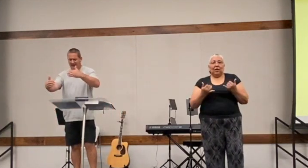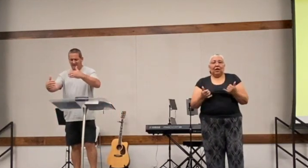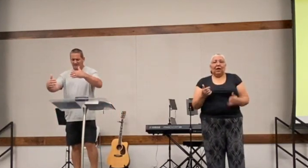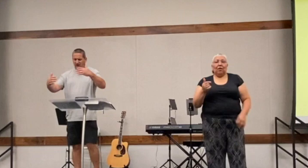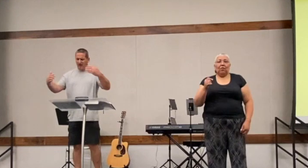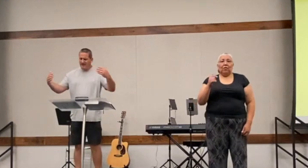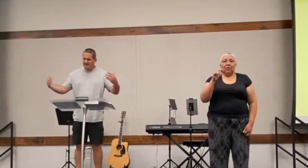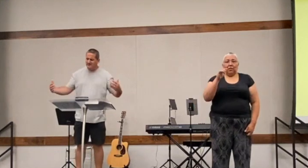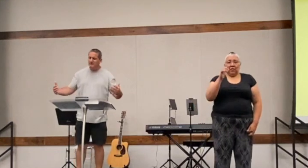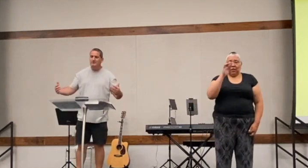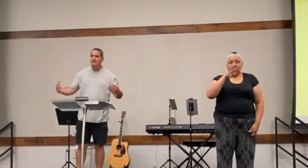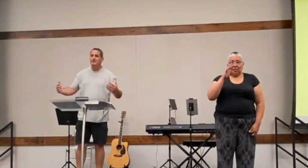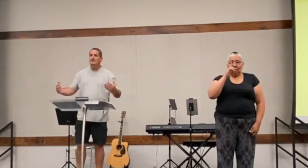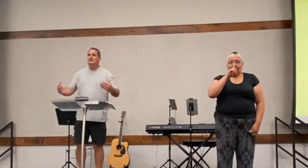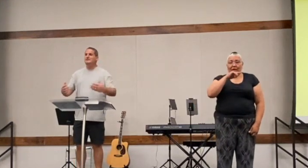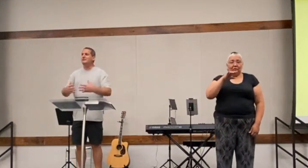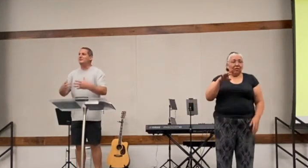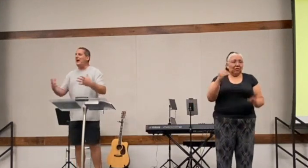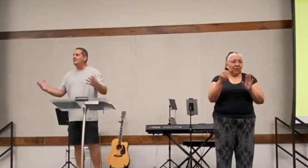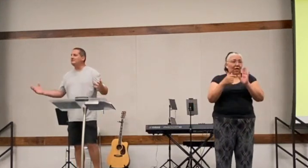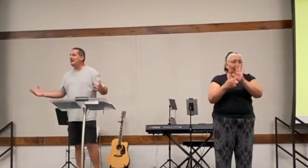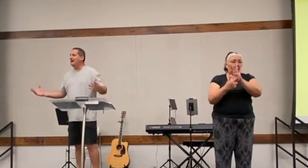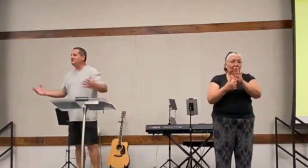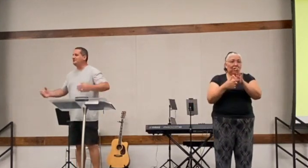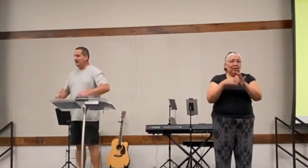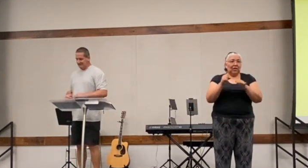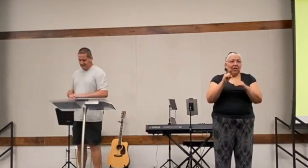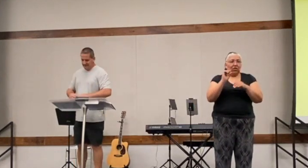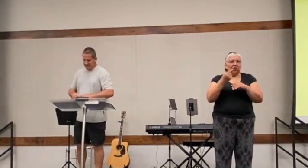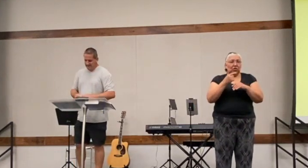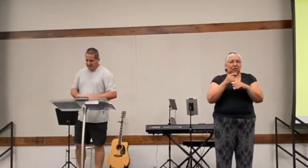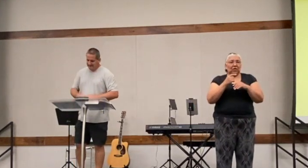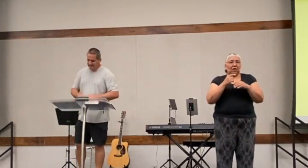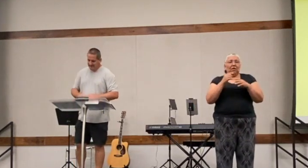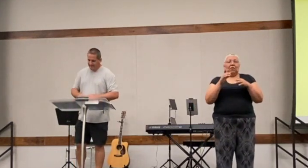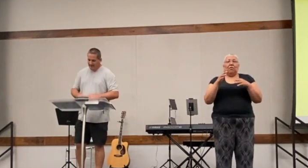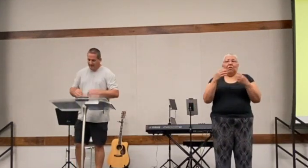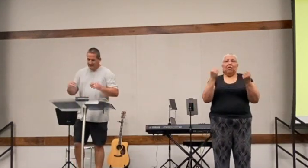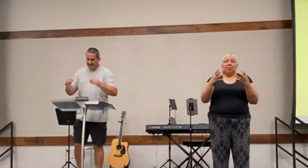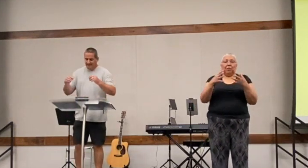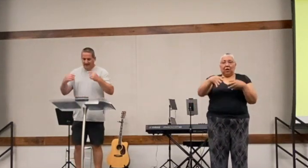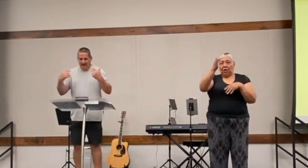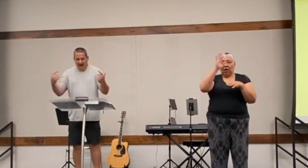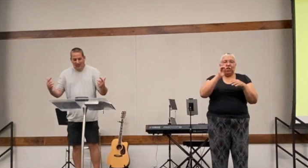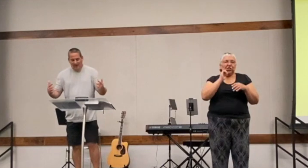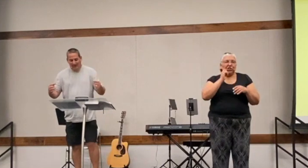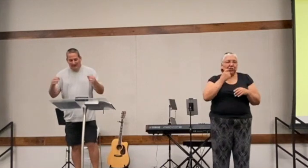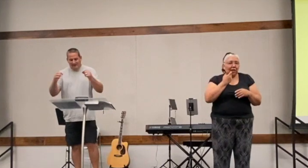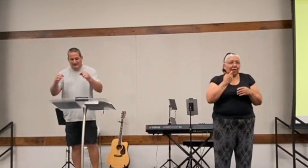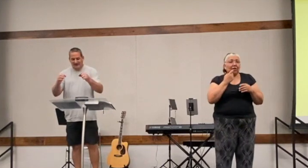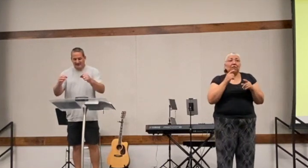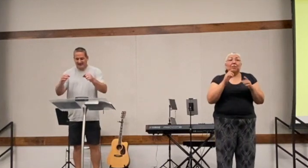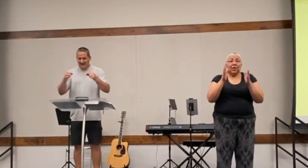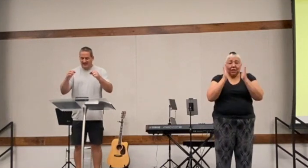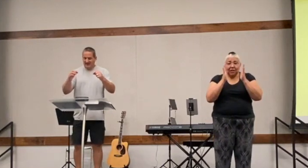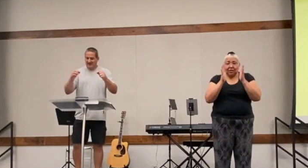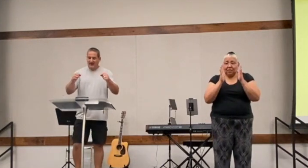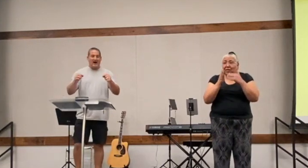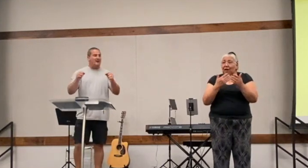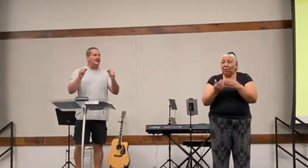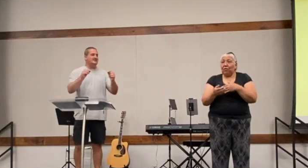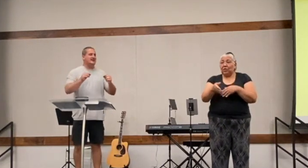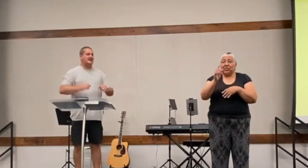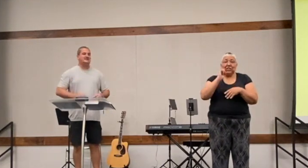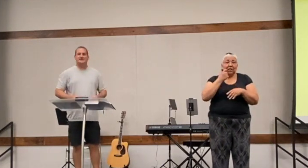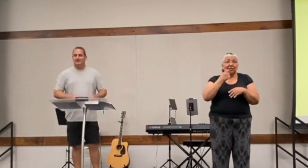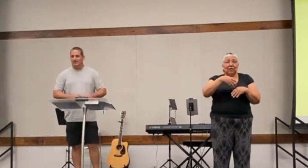false idols, all they do is arouse God's jealousy. That's it. Listen, however, jealousy in